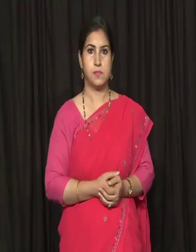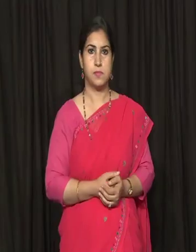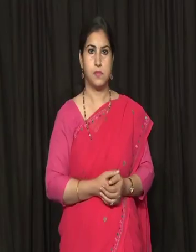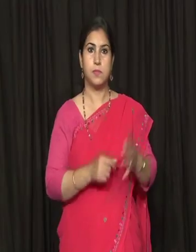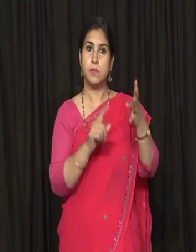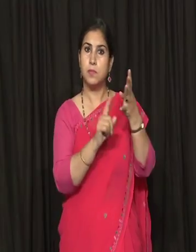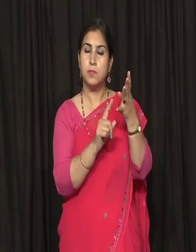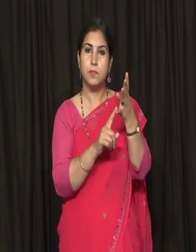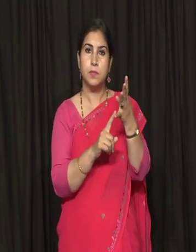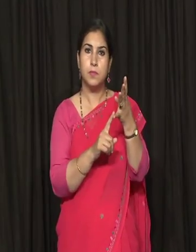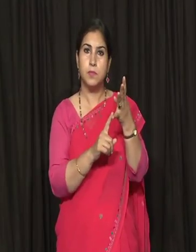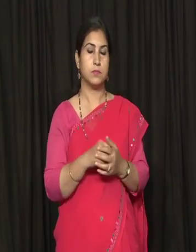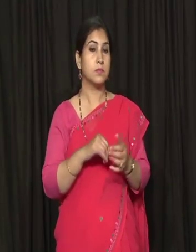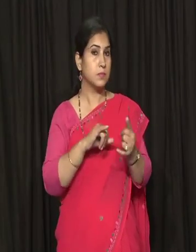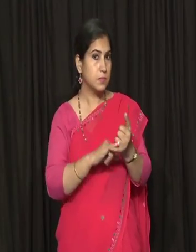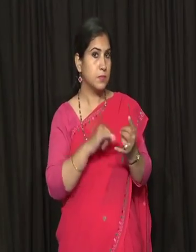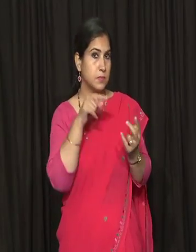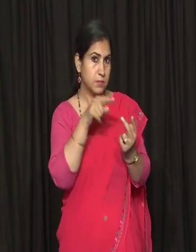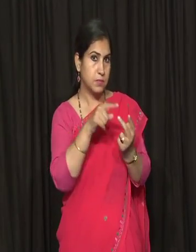the fourth is Sicily,